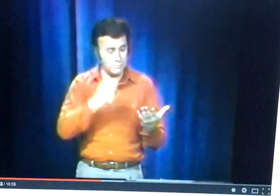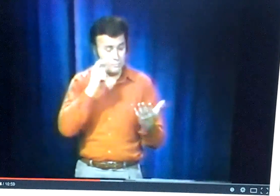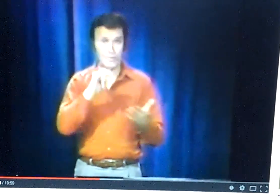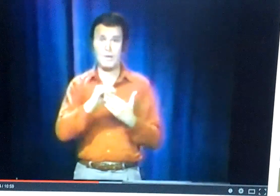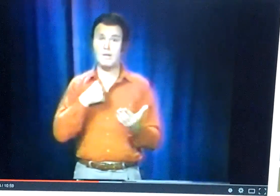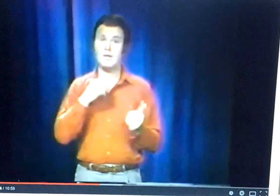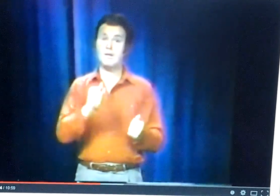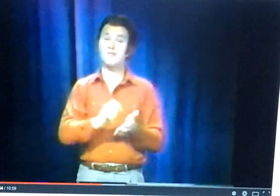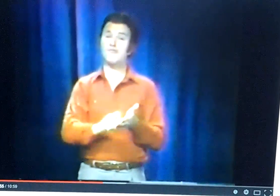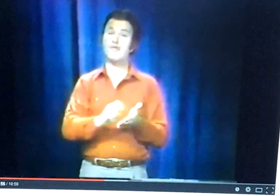this."